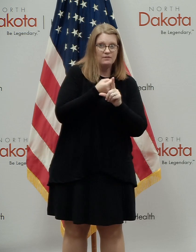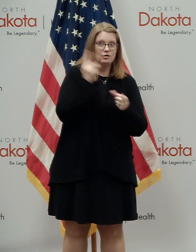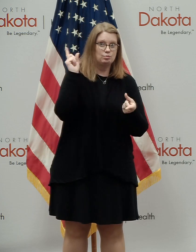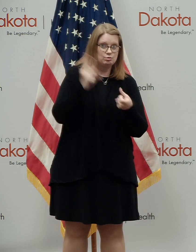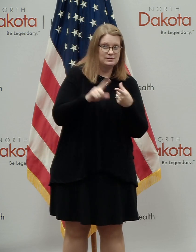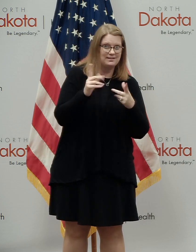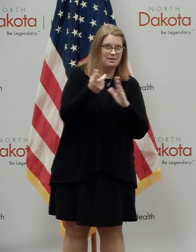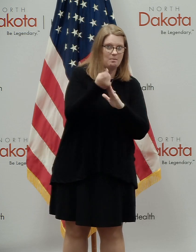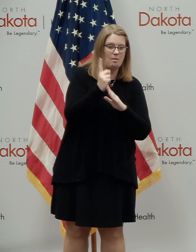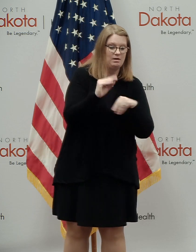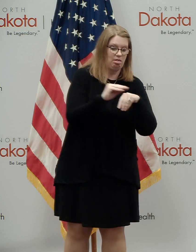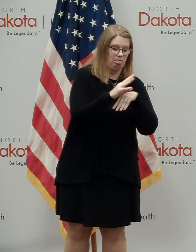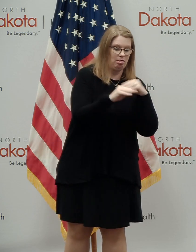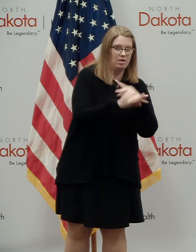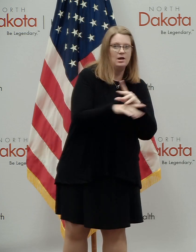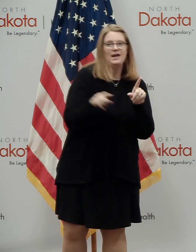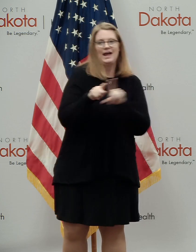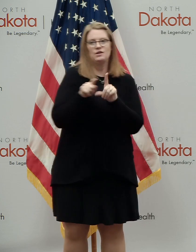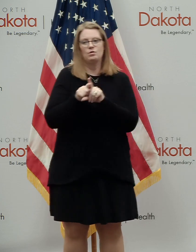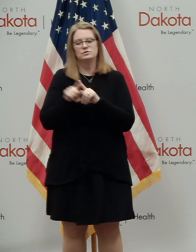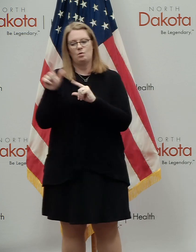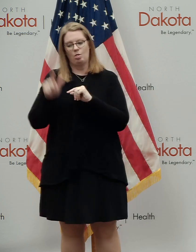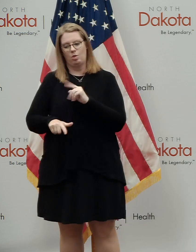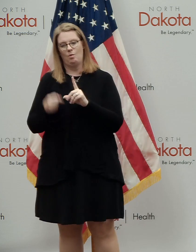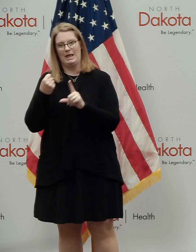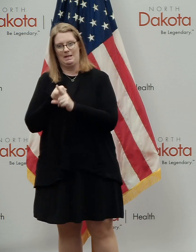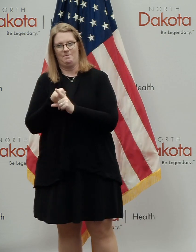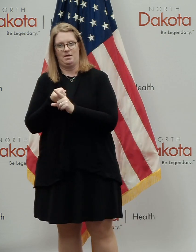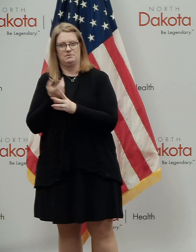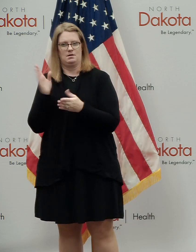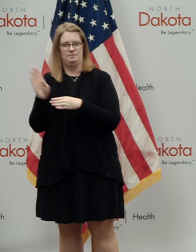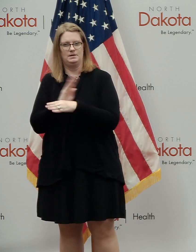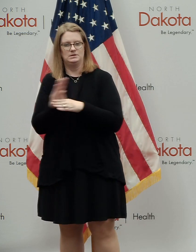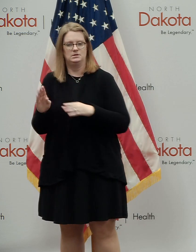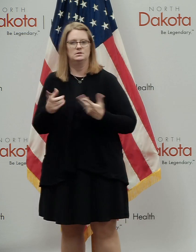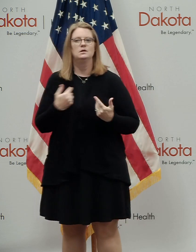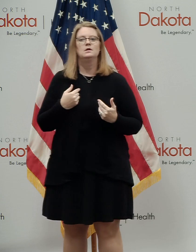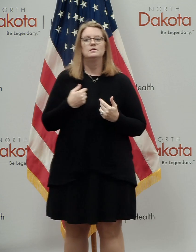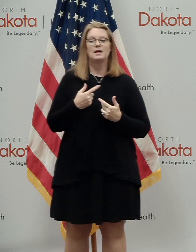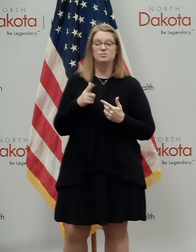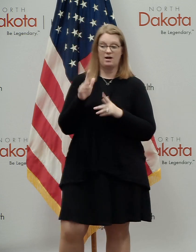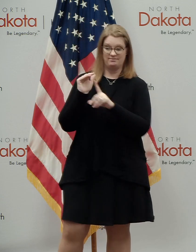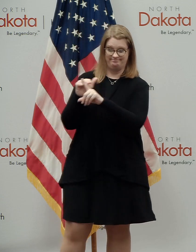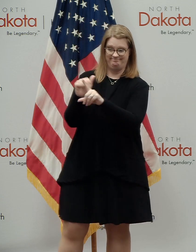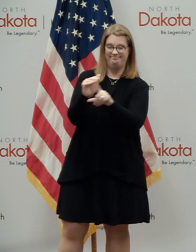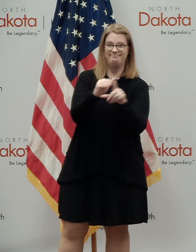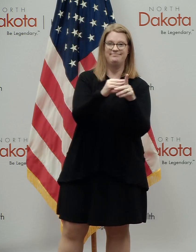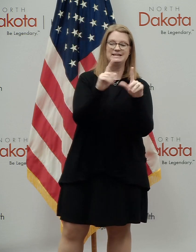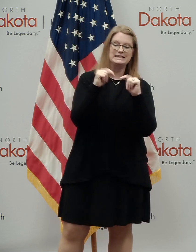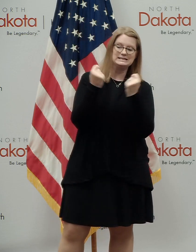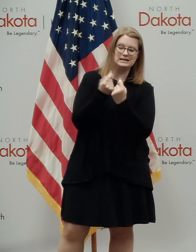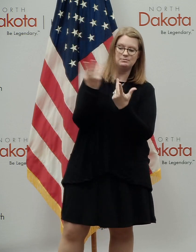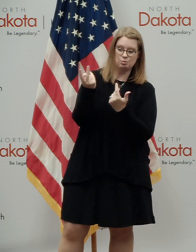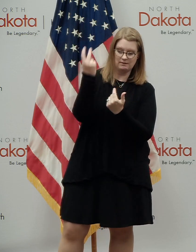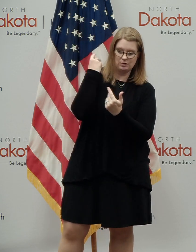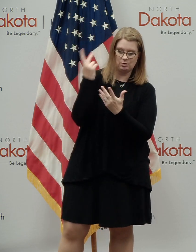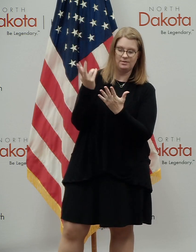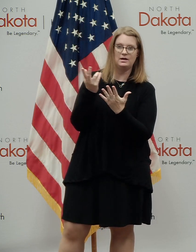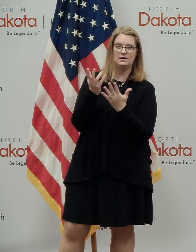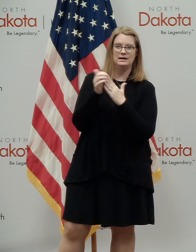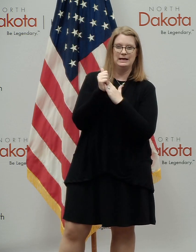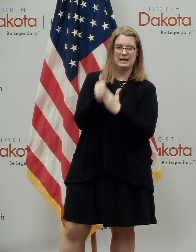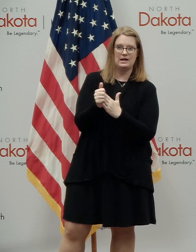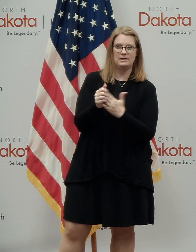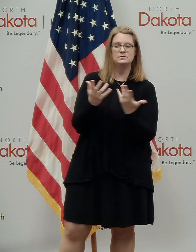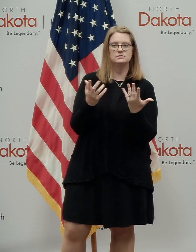moments. And that's why I've asked the team to completely relook at the guidelines. And until such time, we're going